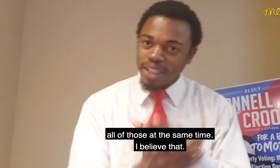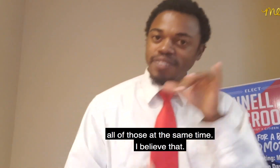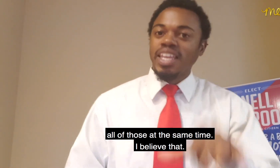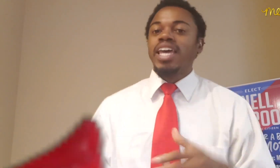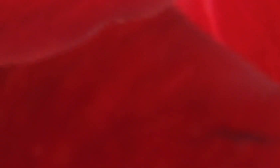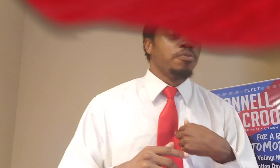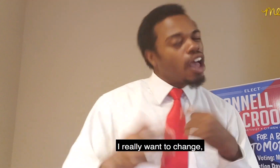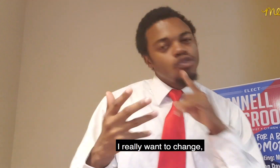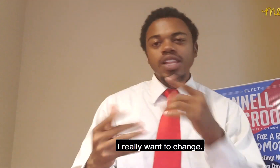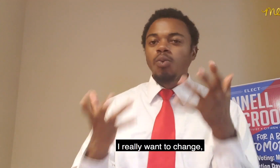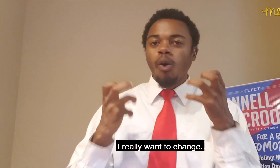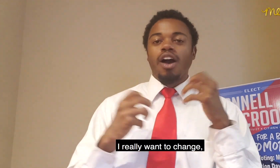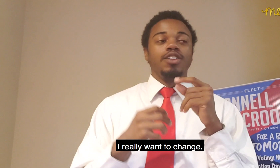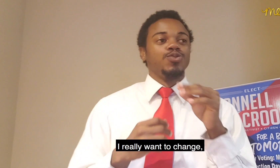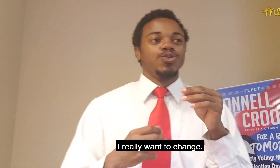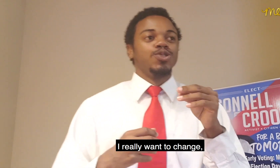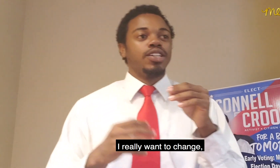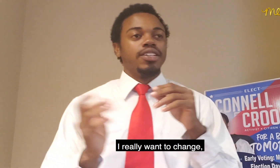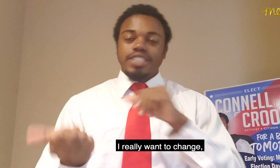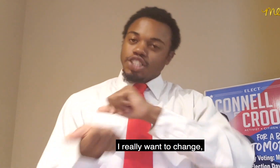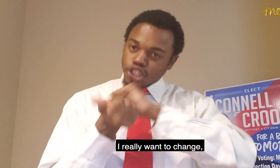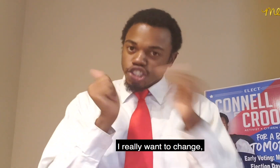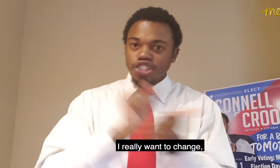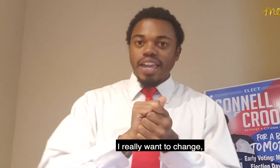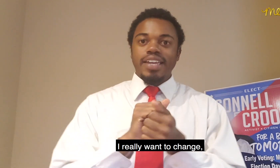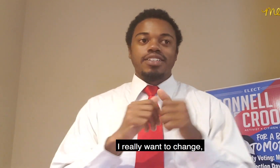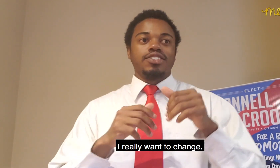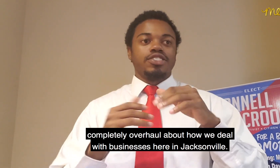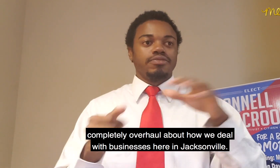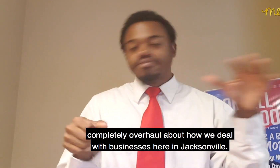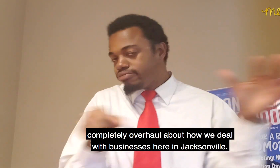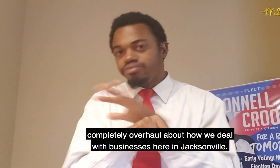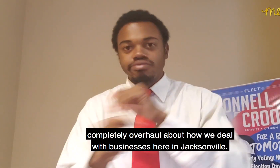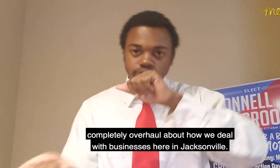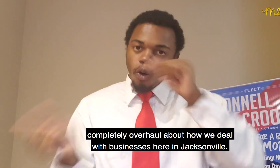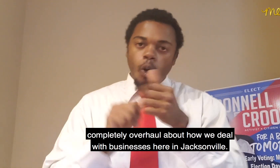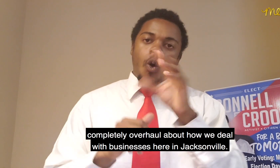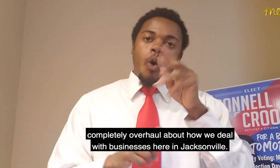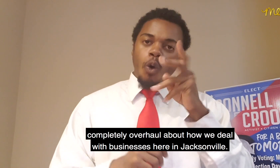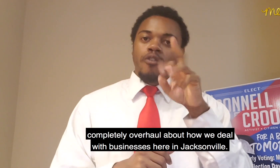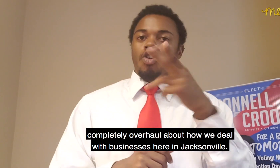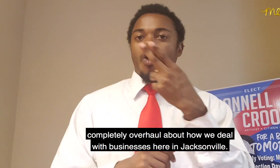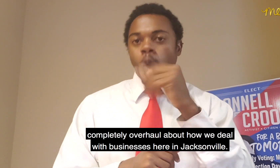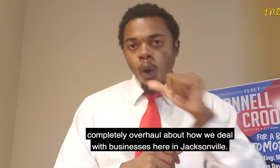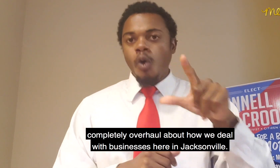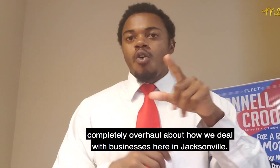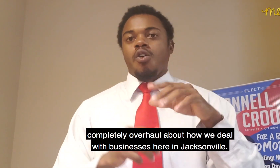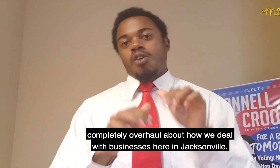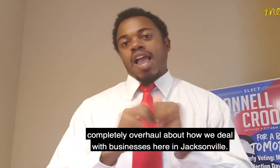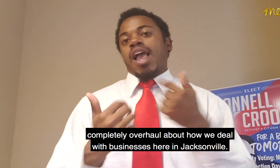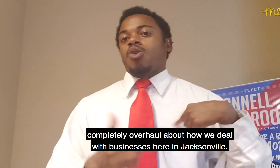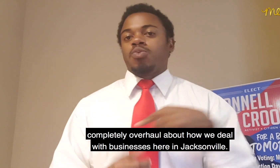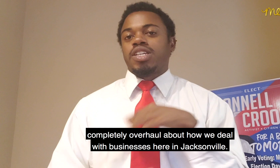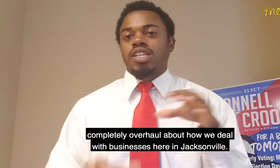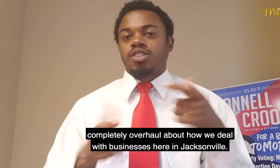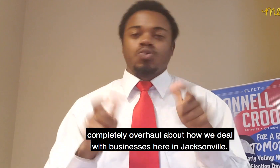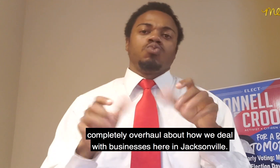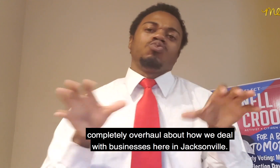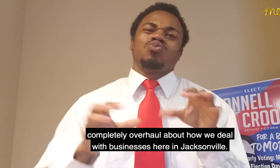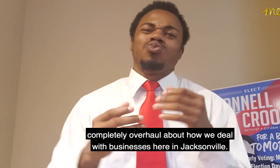believe that. I really want to change. Completely overhaul about how we deal with businesses